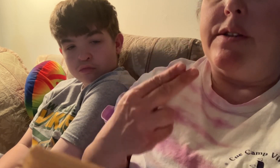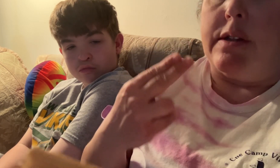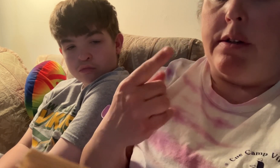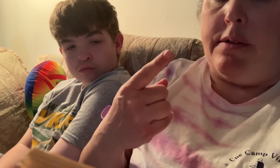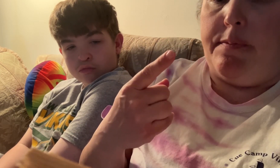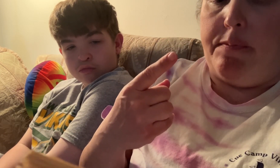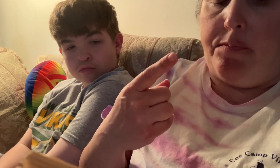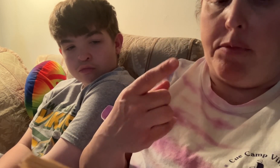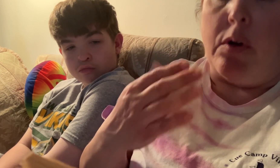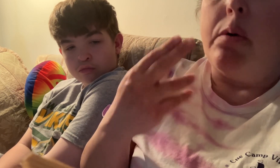poison.